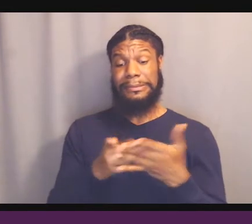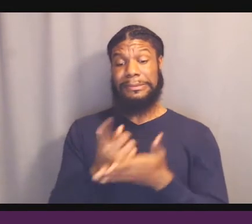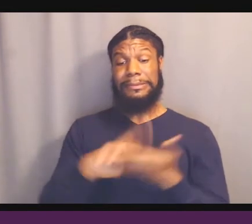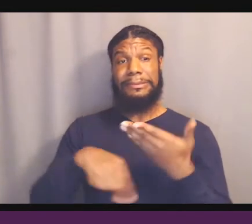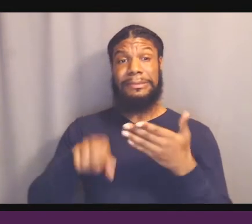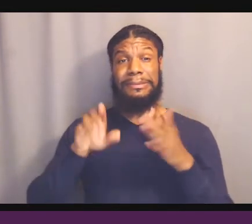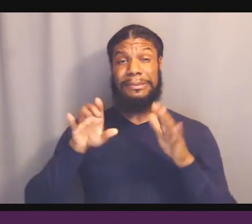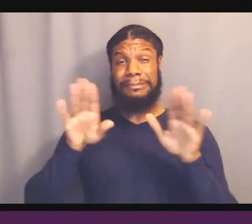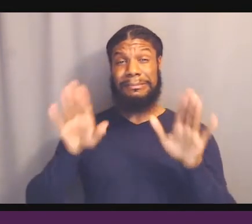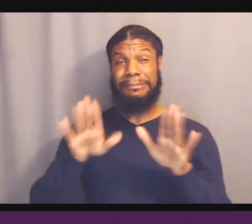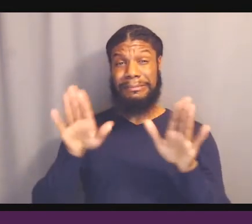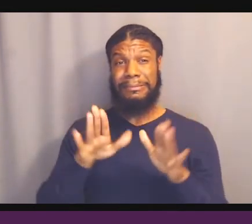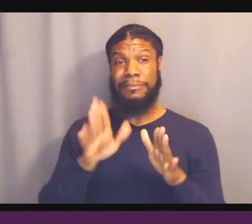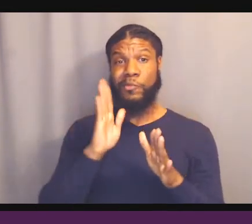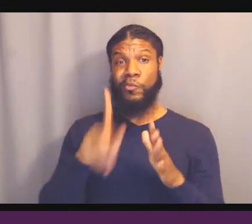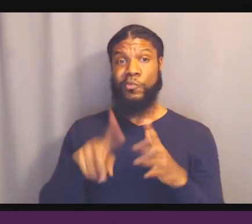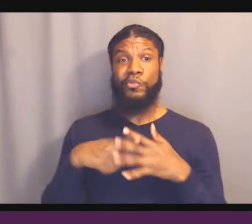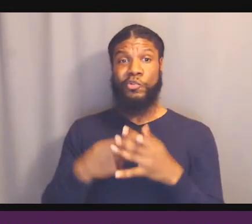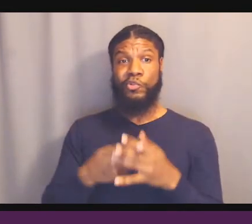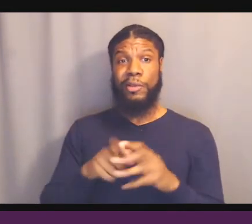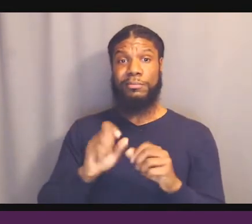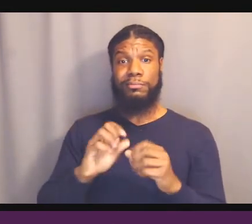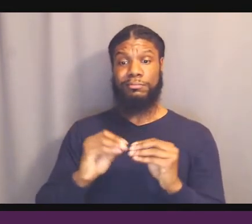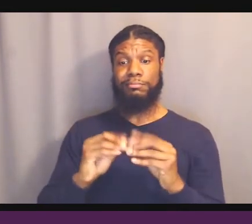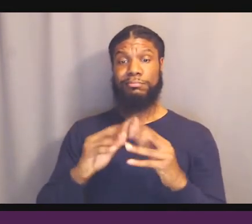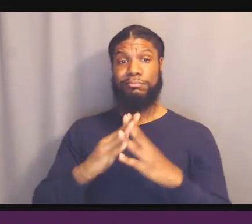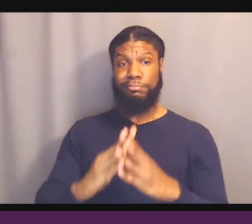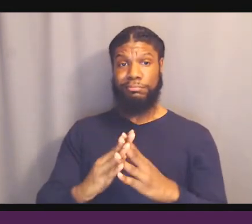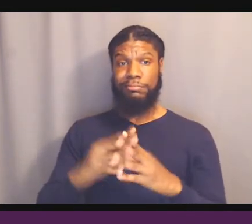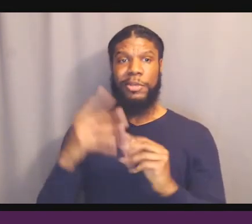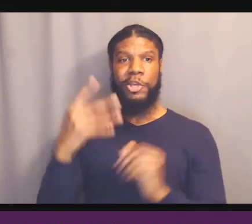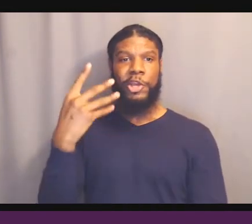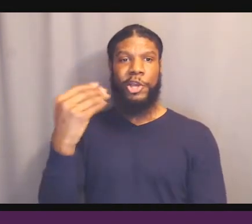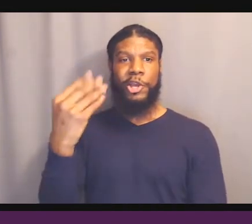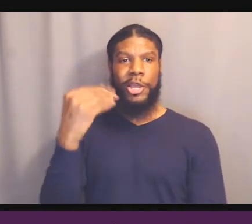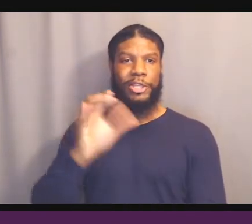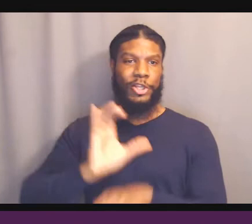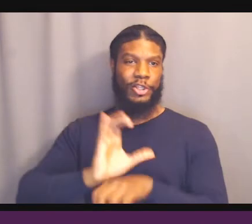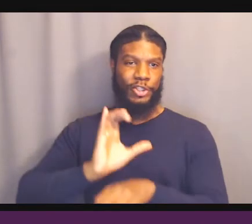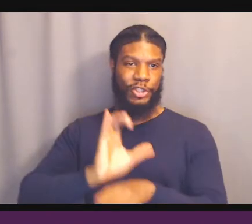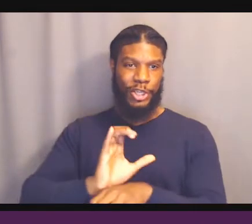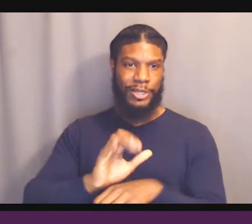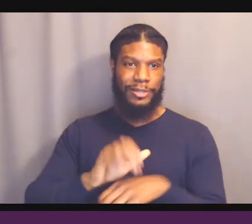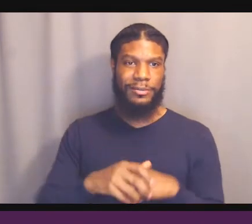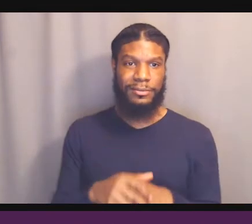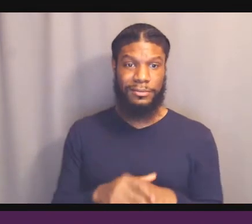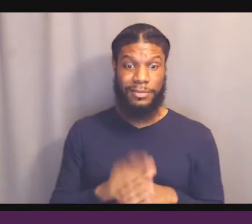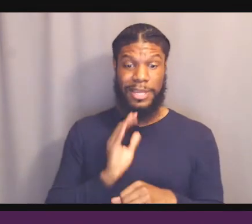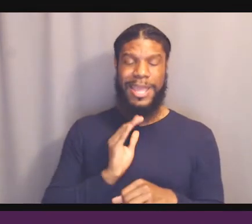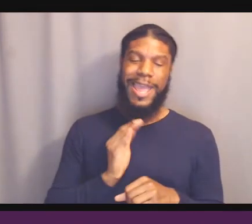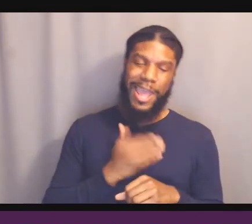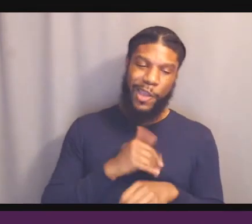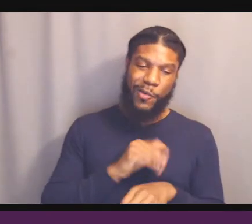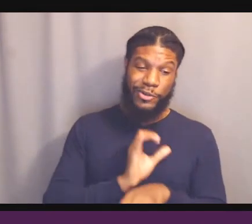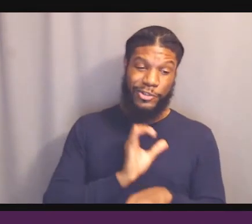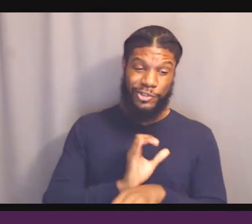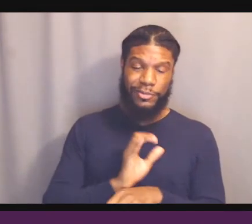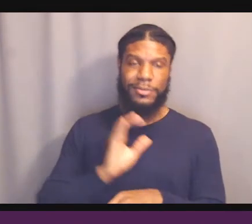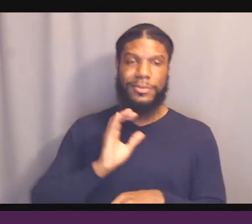sanctuary, we're one Sunday away from the launch of this Our Church in Our Community